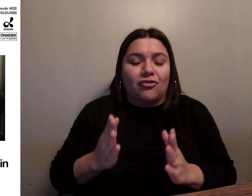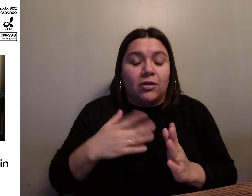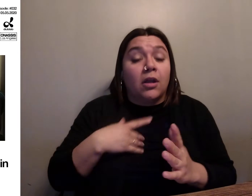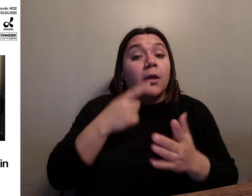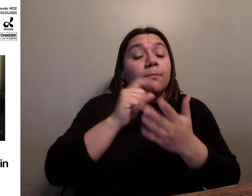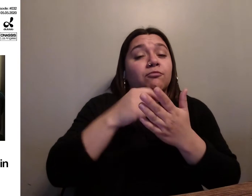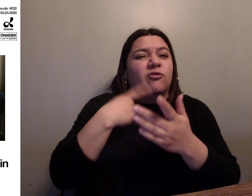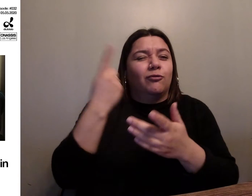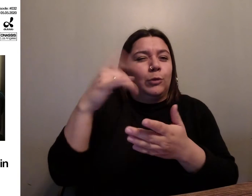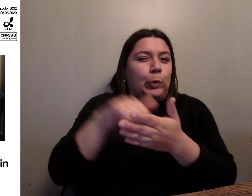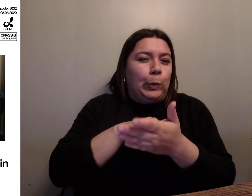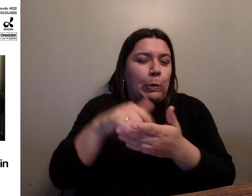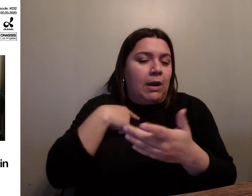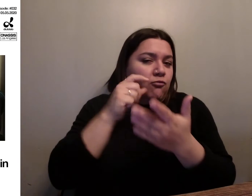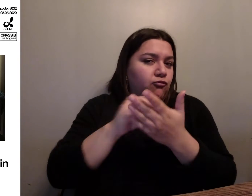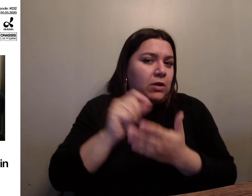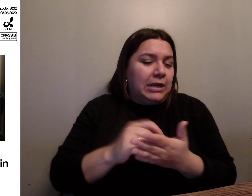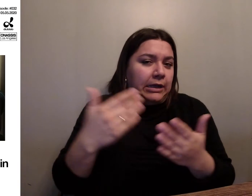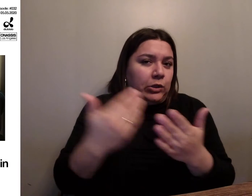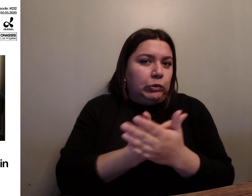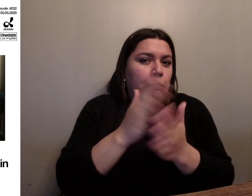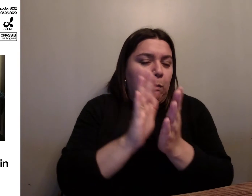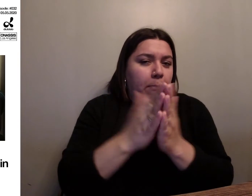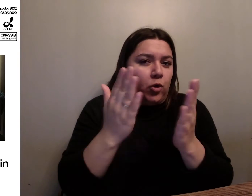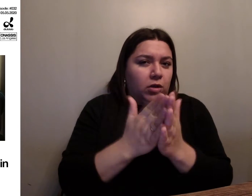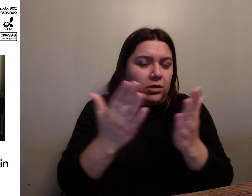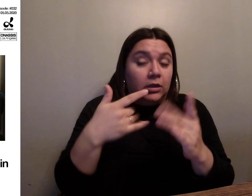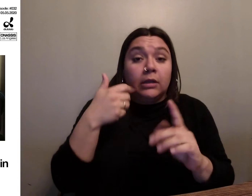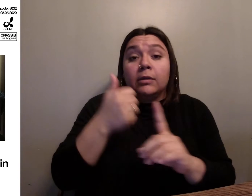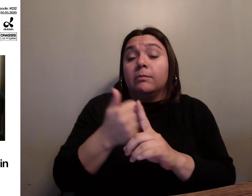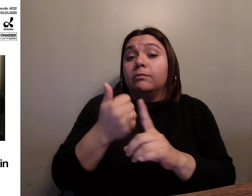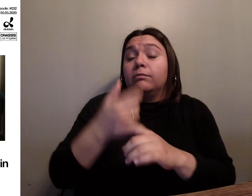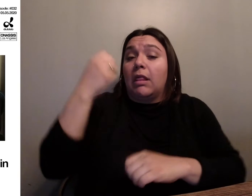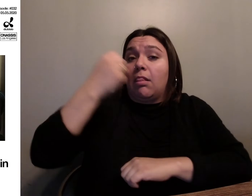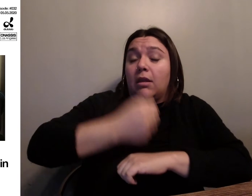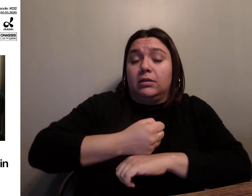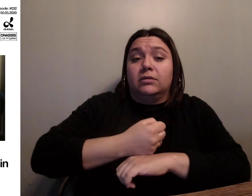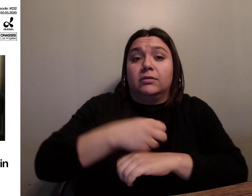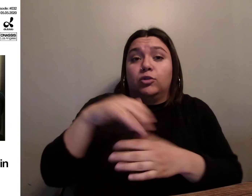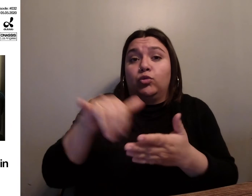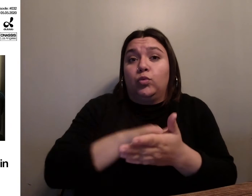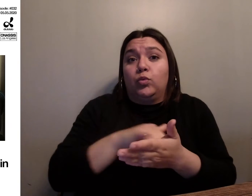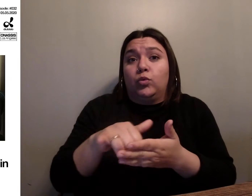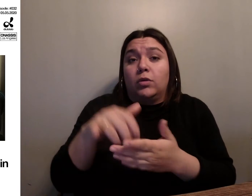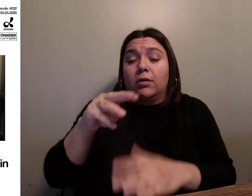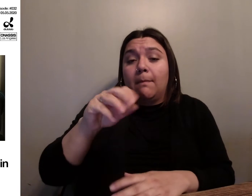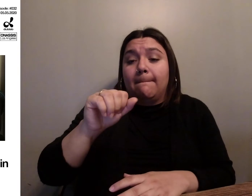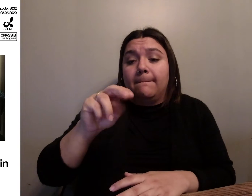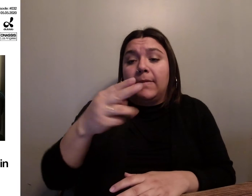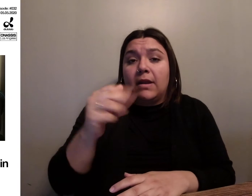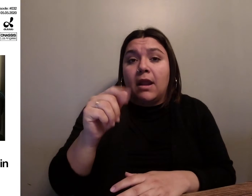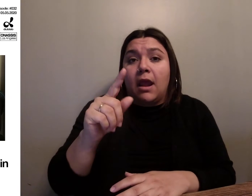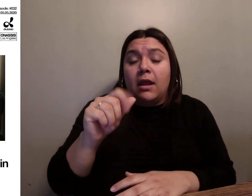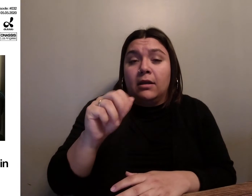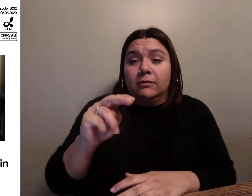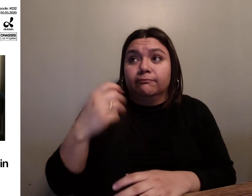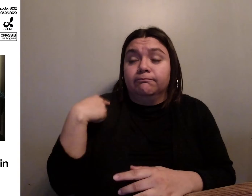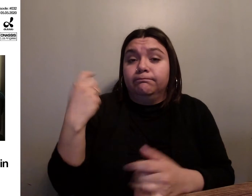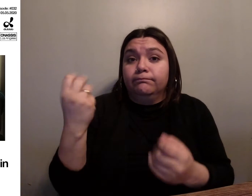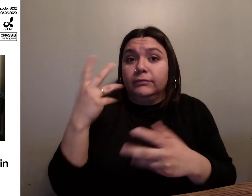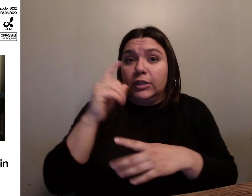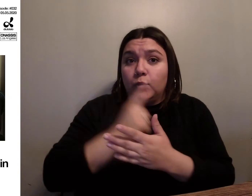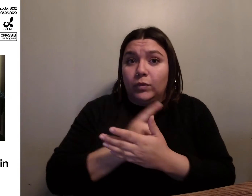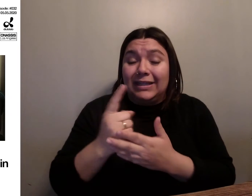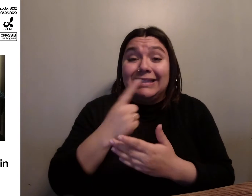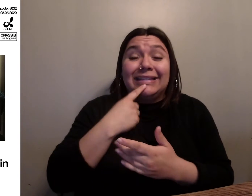York City, in Manhattan, for weeks. And he said in the morning he takes his coffee out on